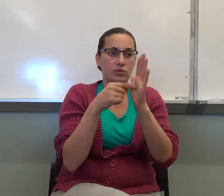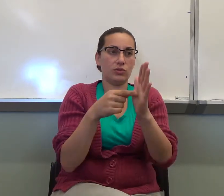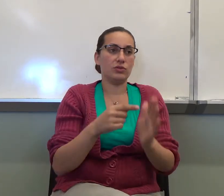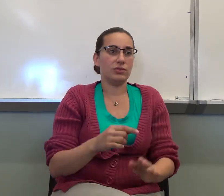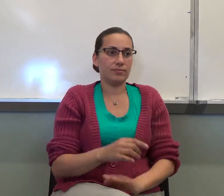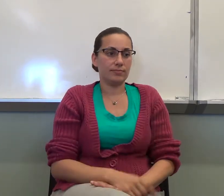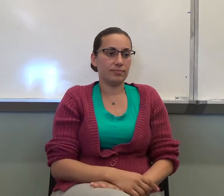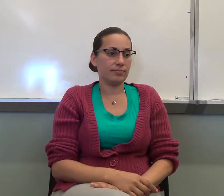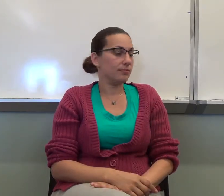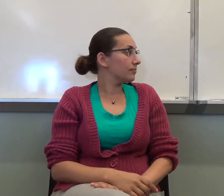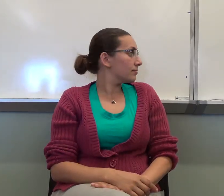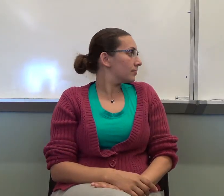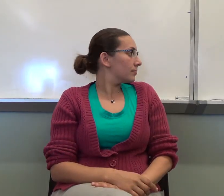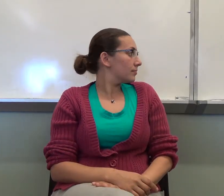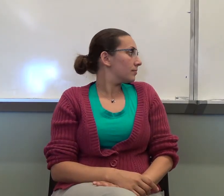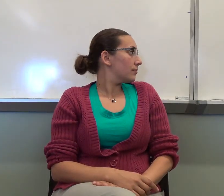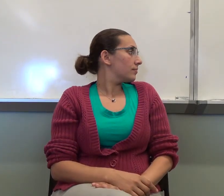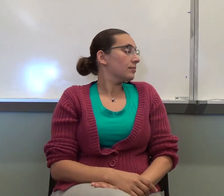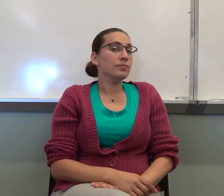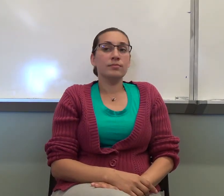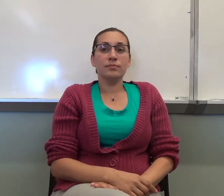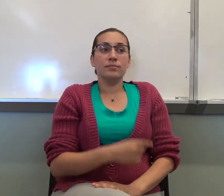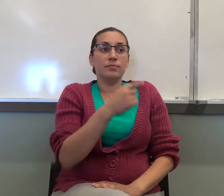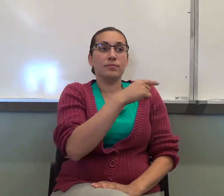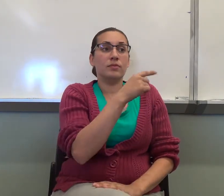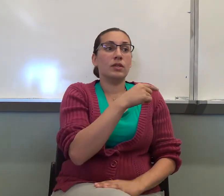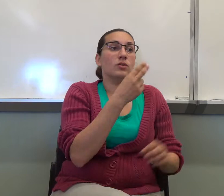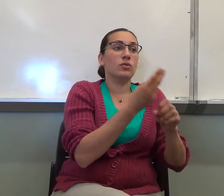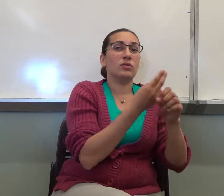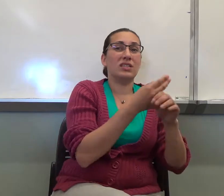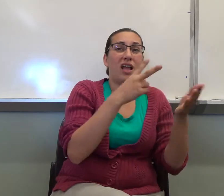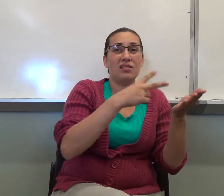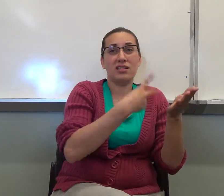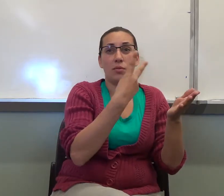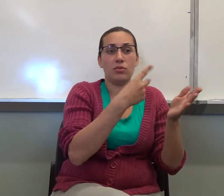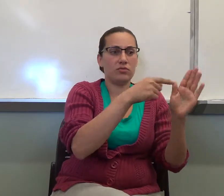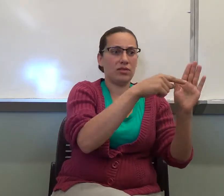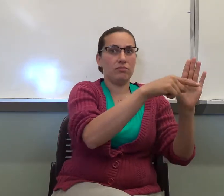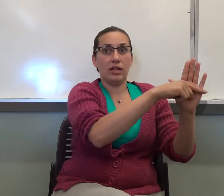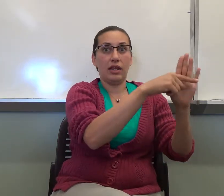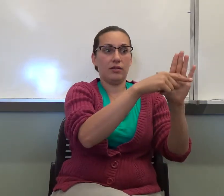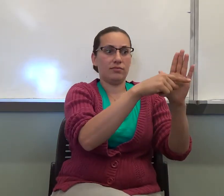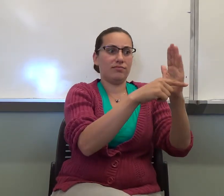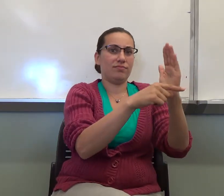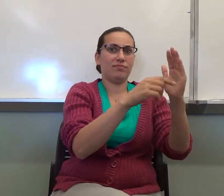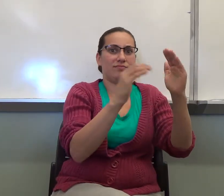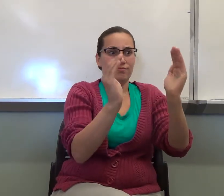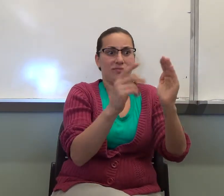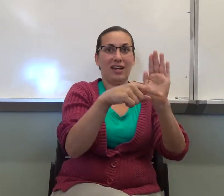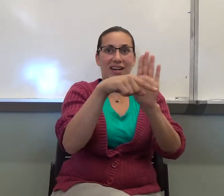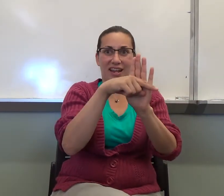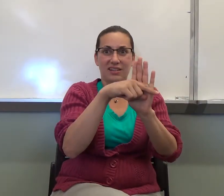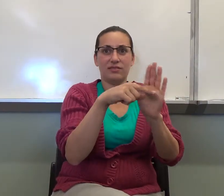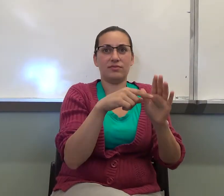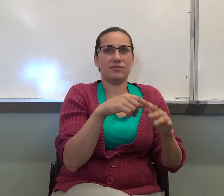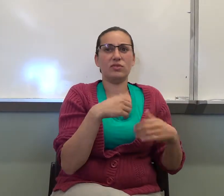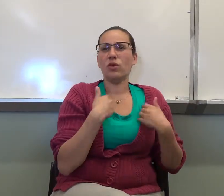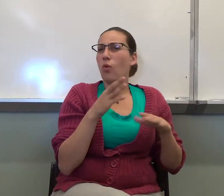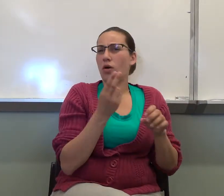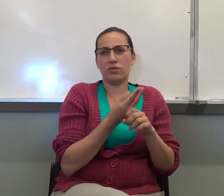This little thing about getting out of the double signs is important from the standpoint of, you know, you want things to look a